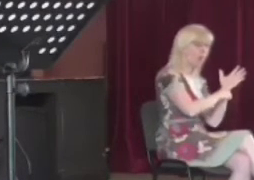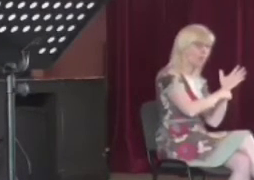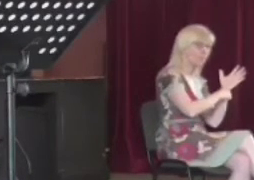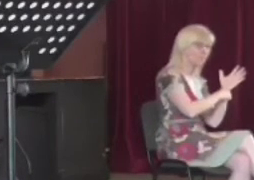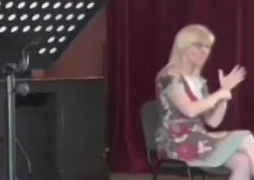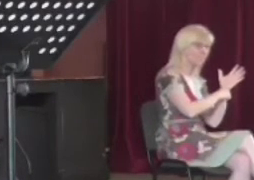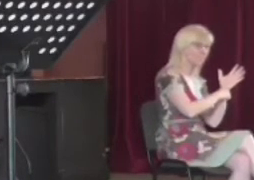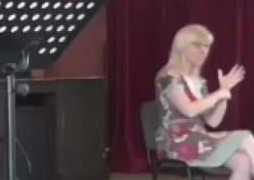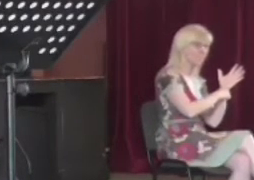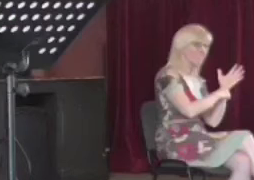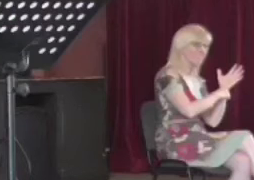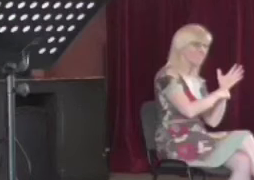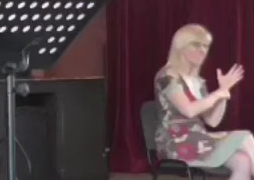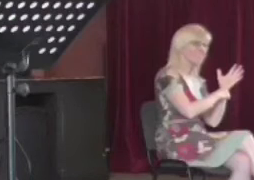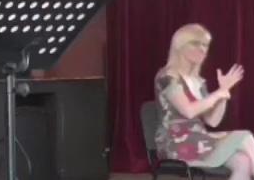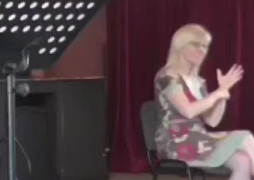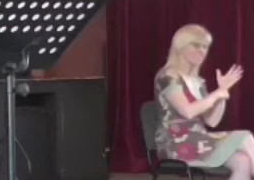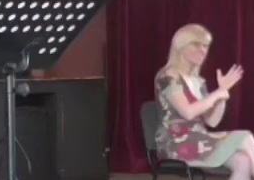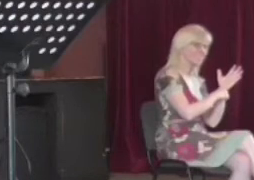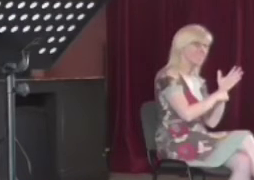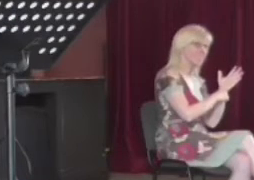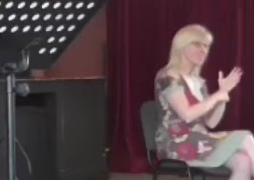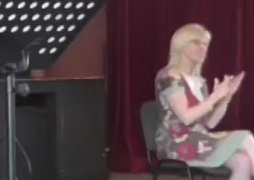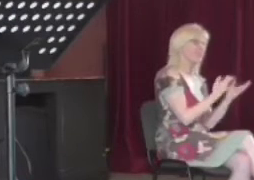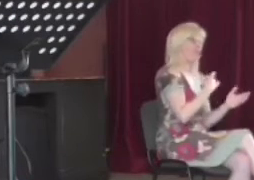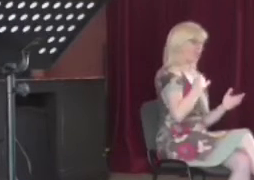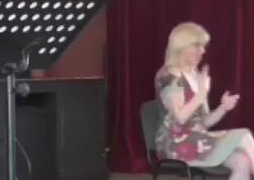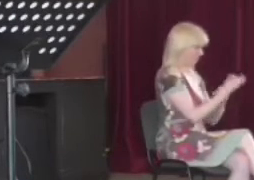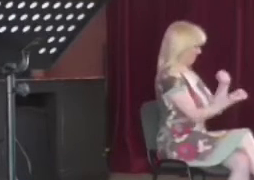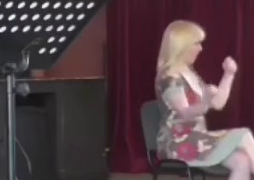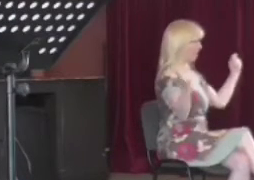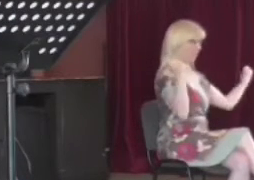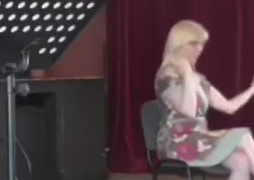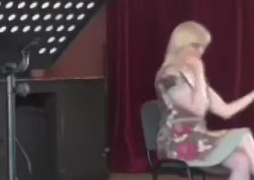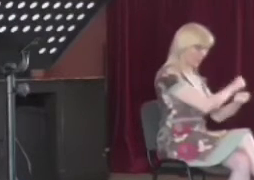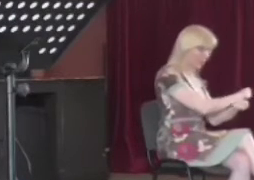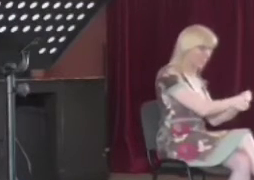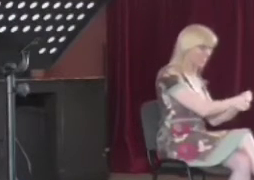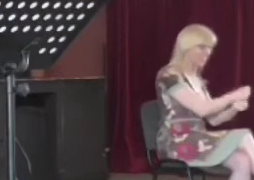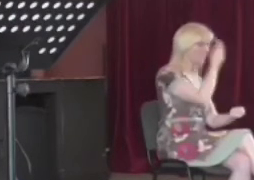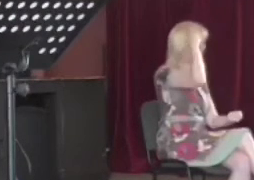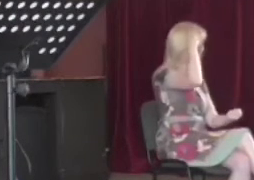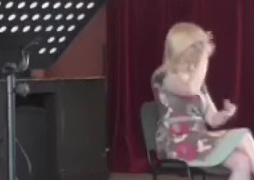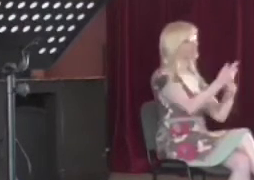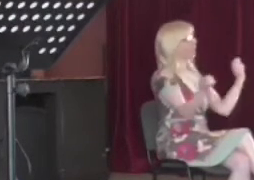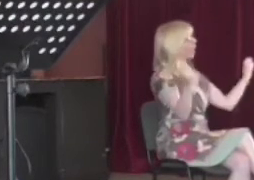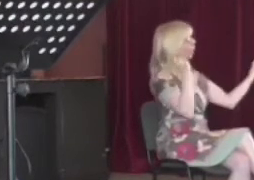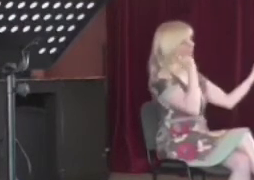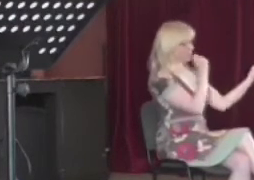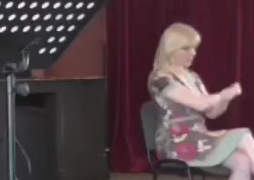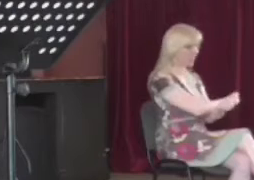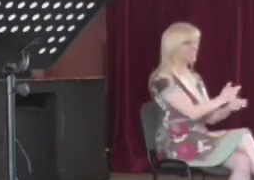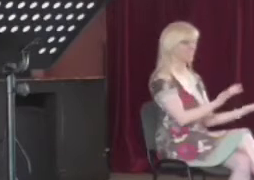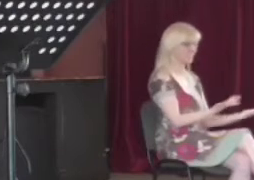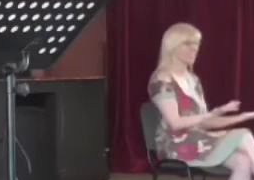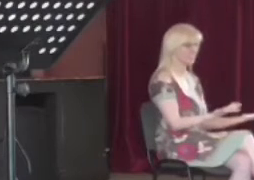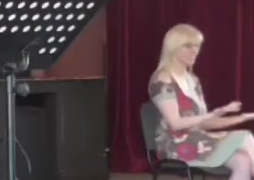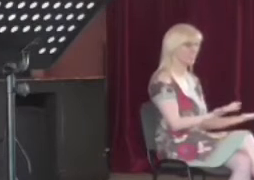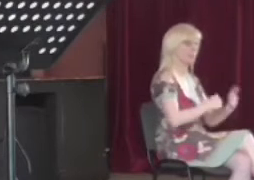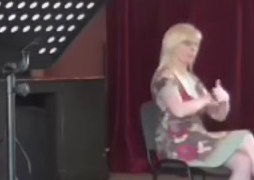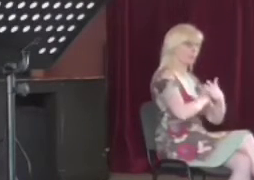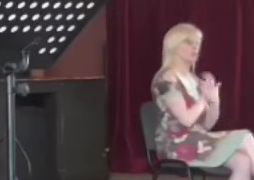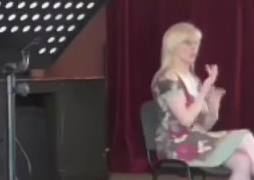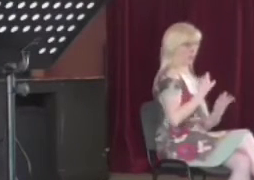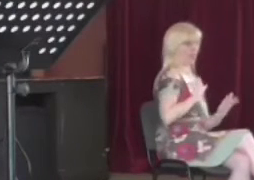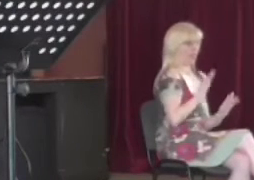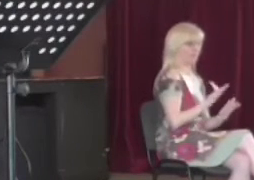past can have great memories, but sometimes the past can really hinder us. It really can. And